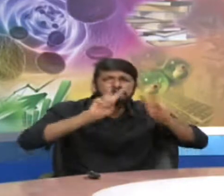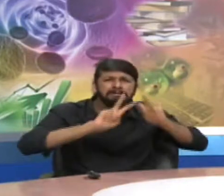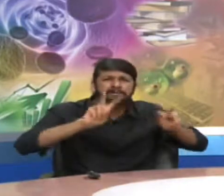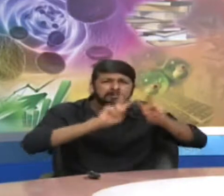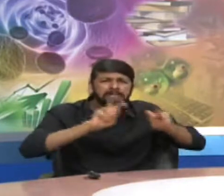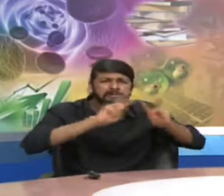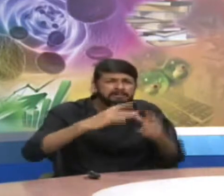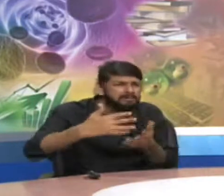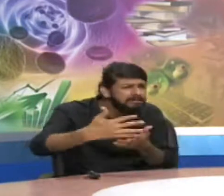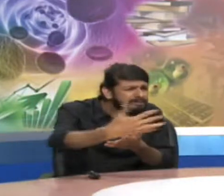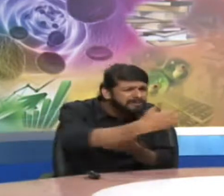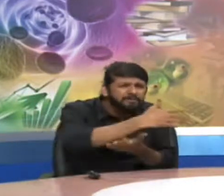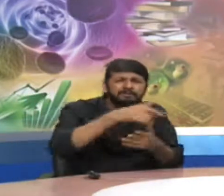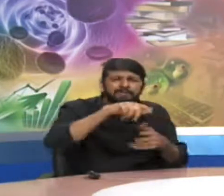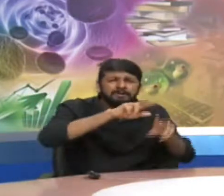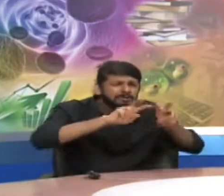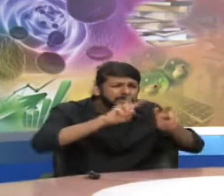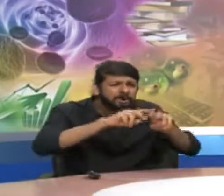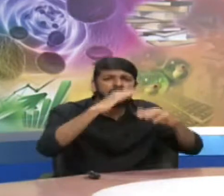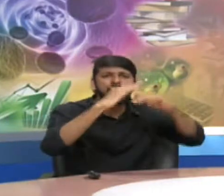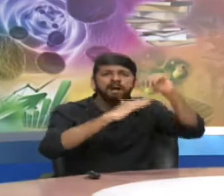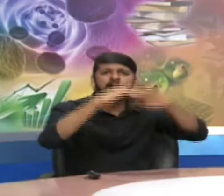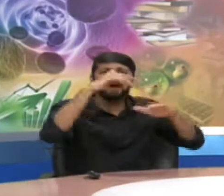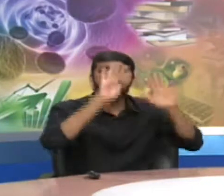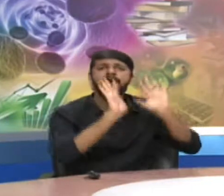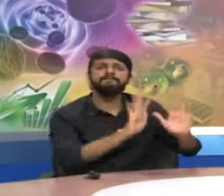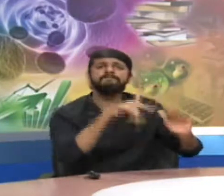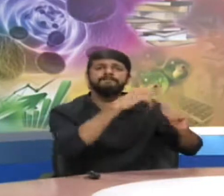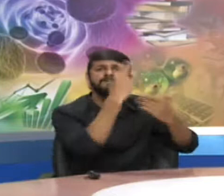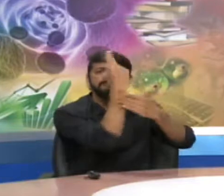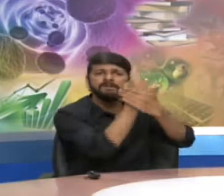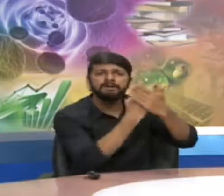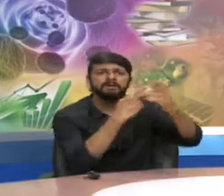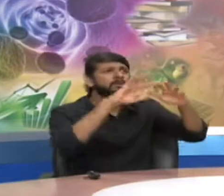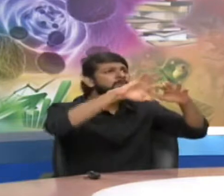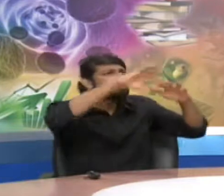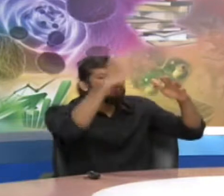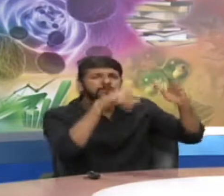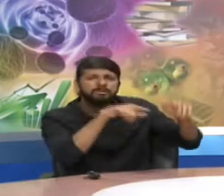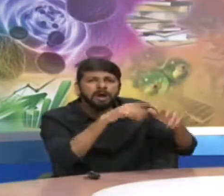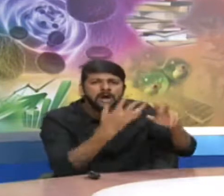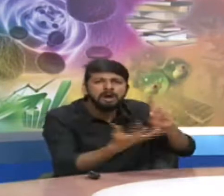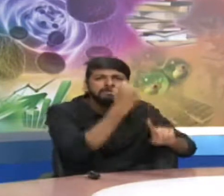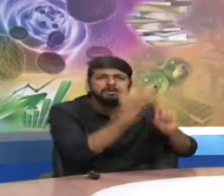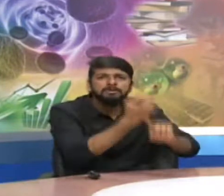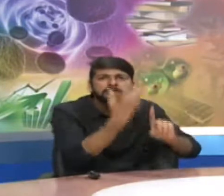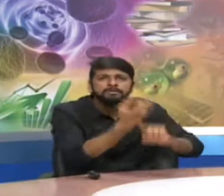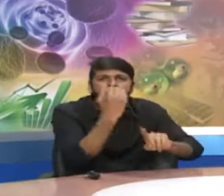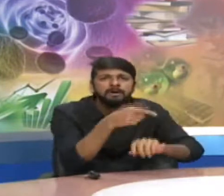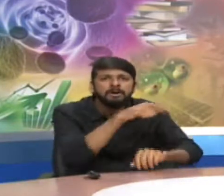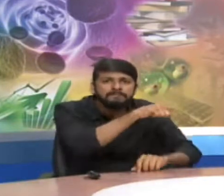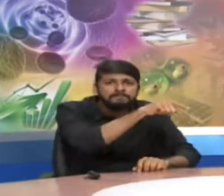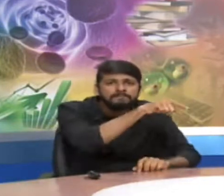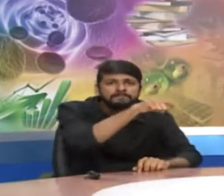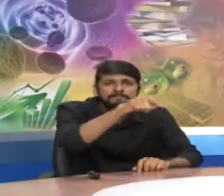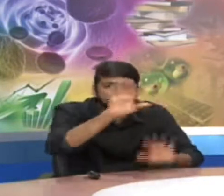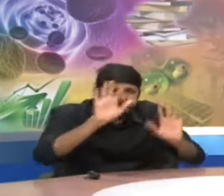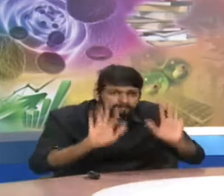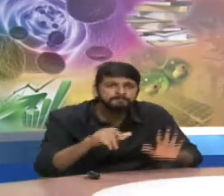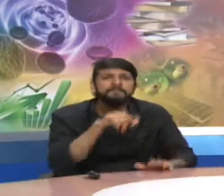India discovered rock paintings. which he thought dated from